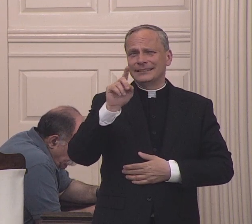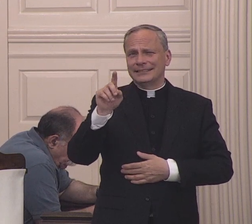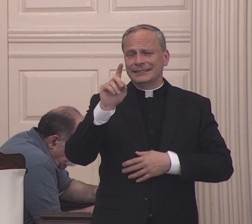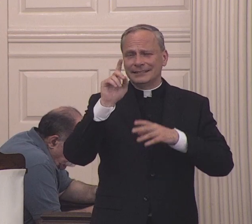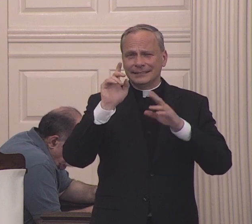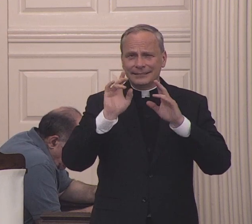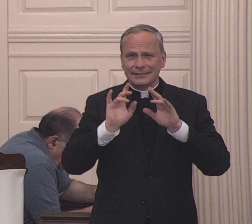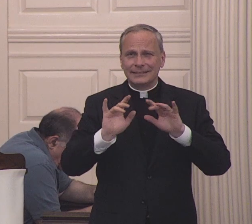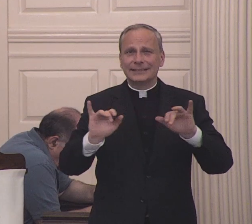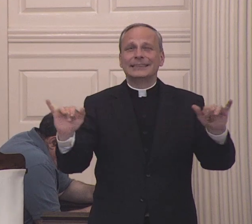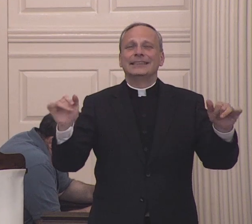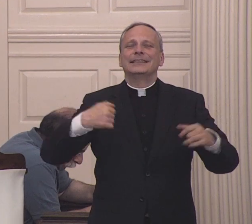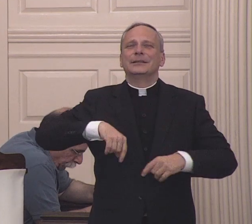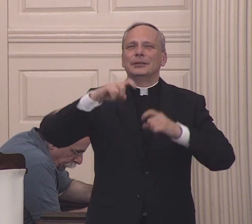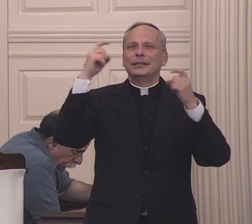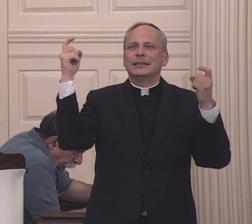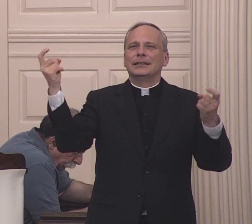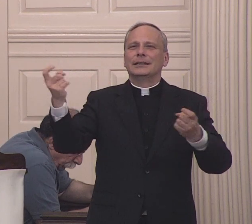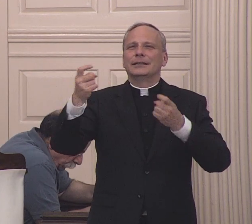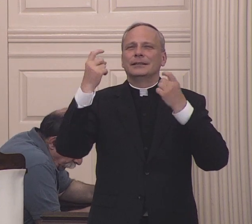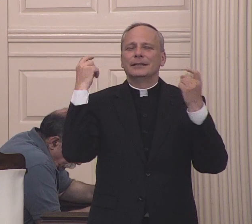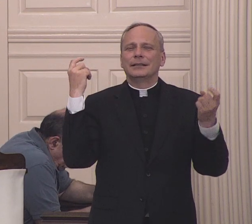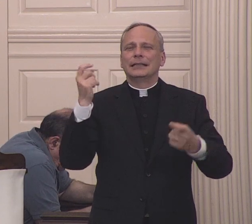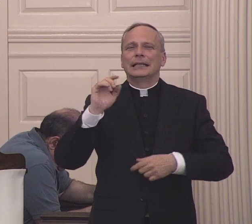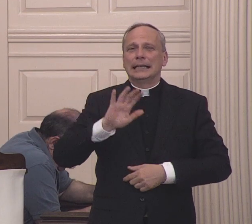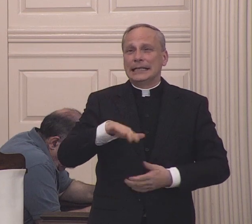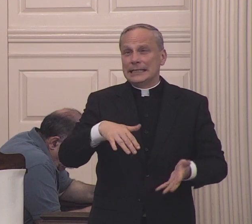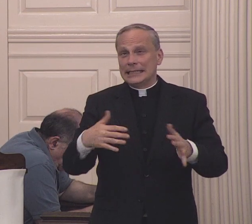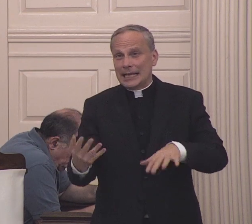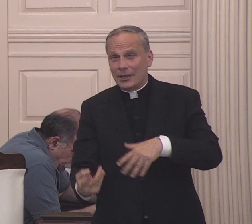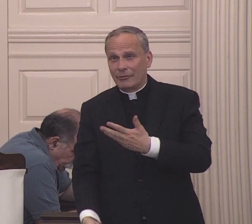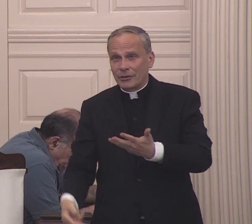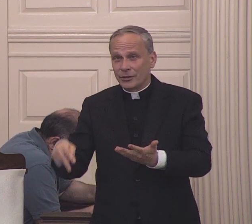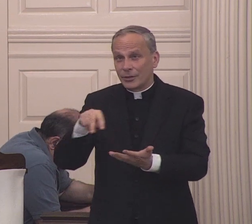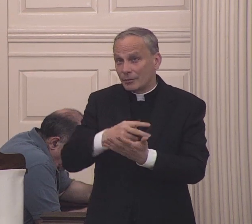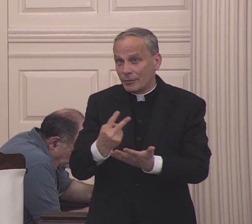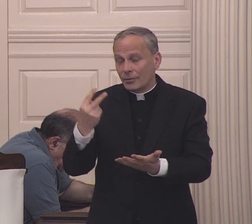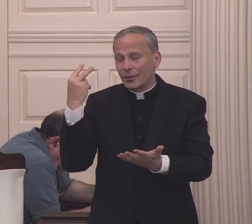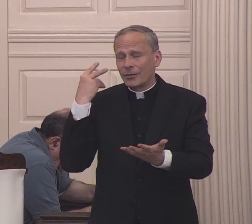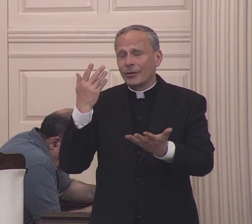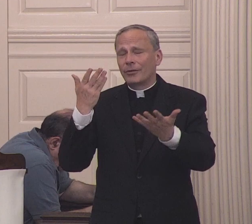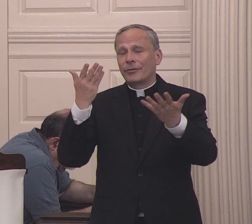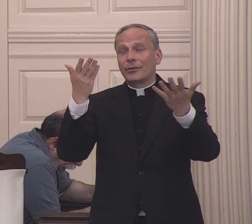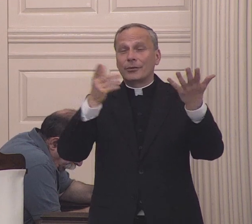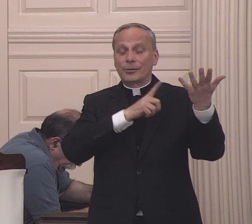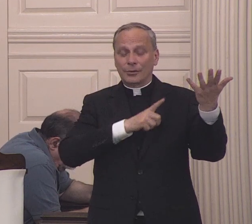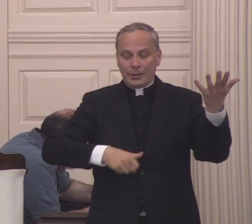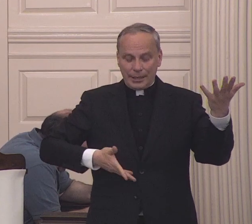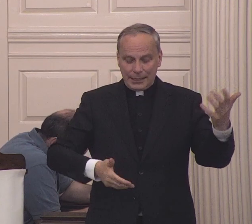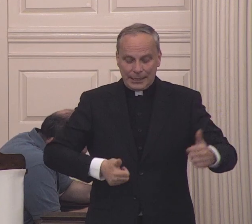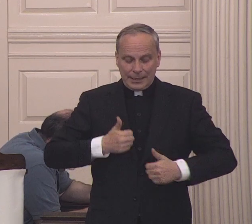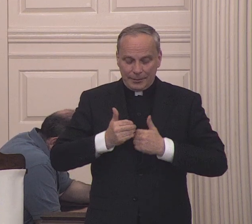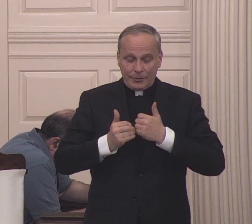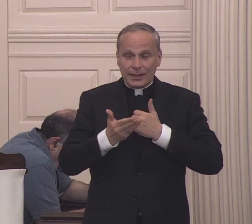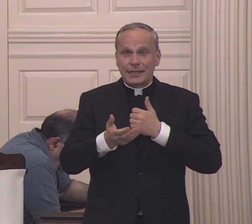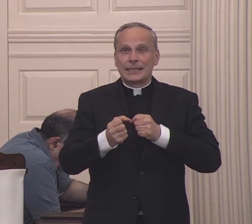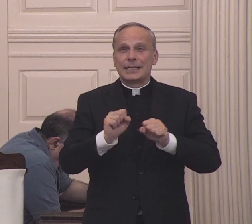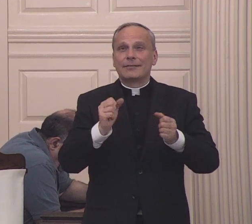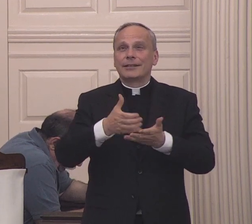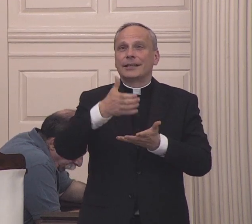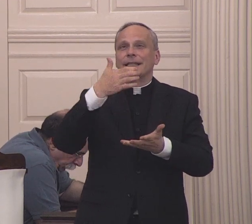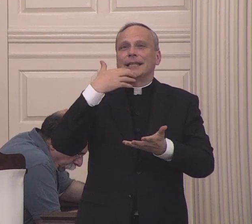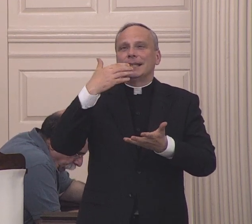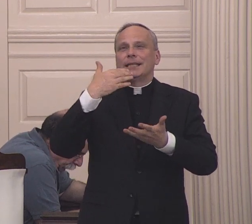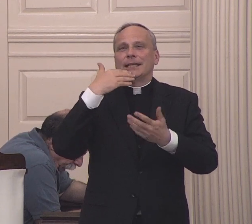Therefore, as we celebrate the memory of his death and resurrection, We offer you, Lord, the bread of life and the chalice